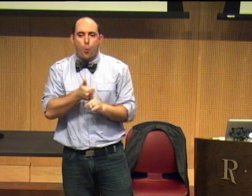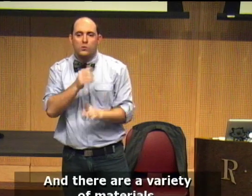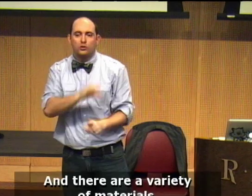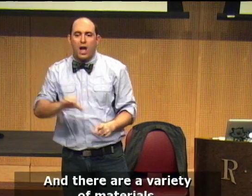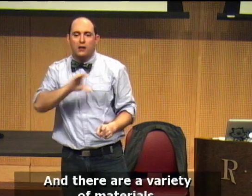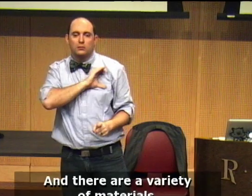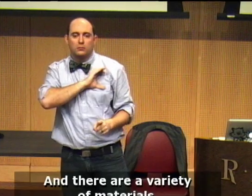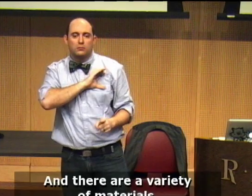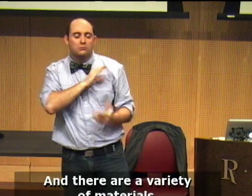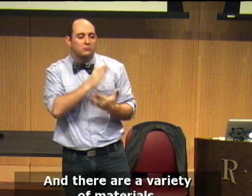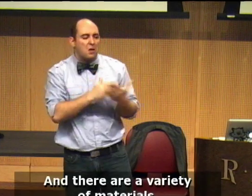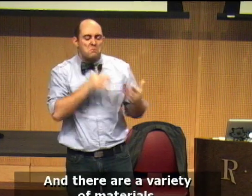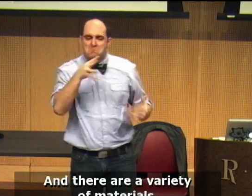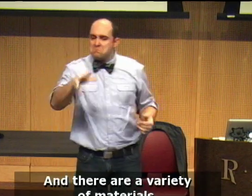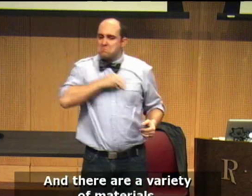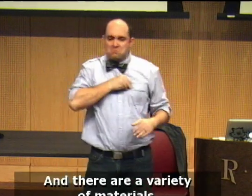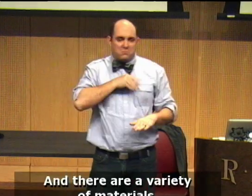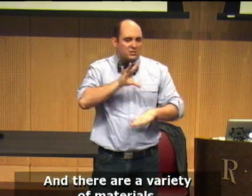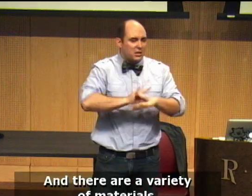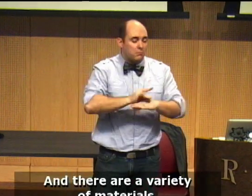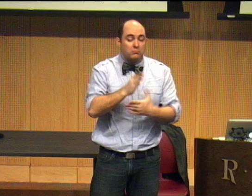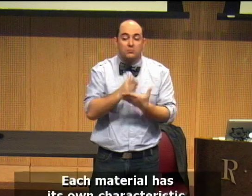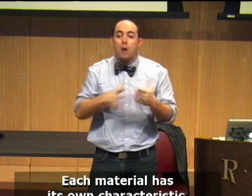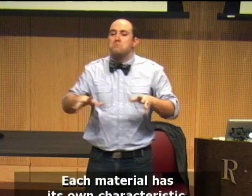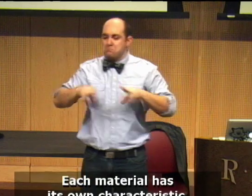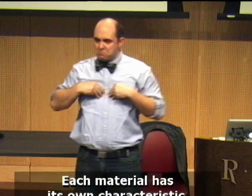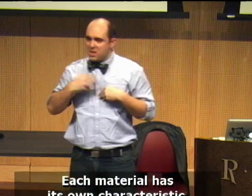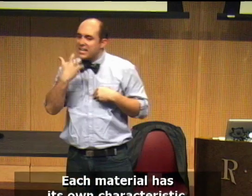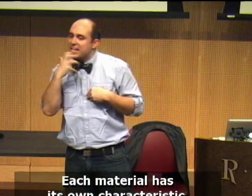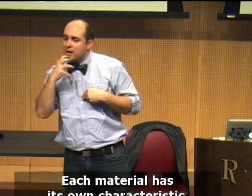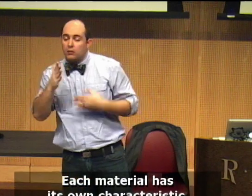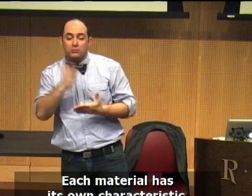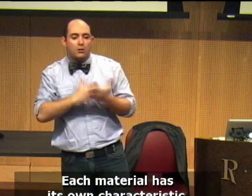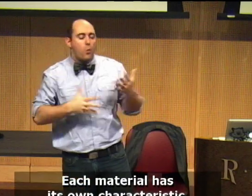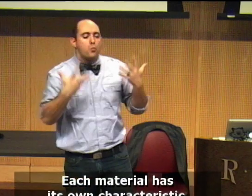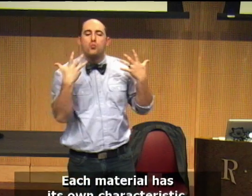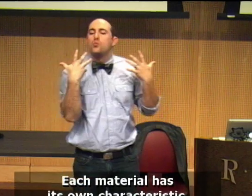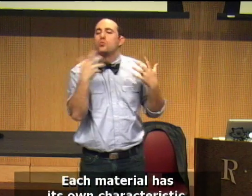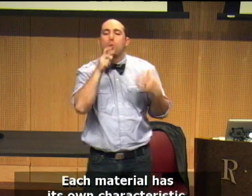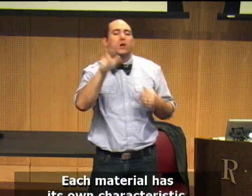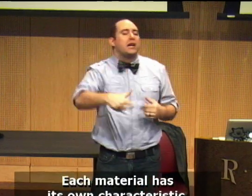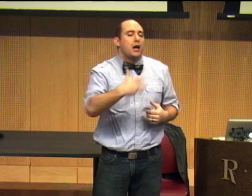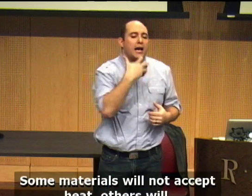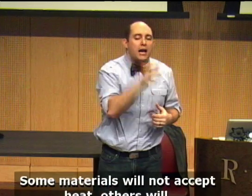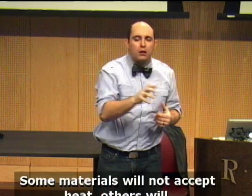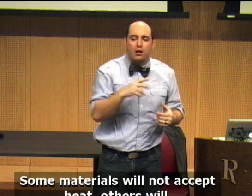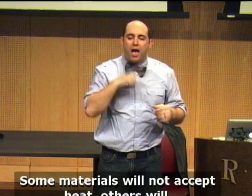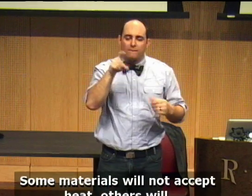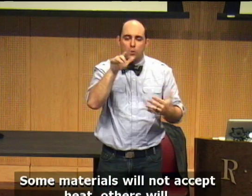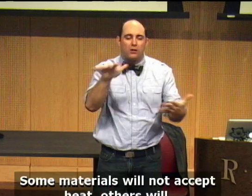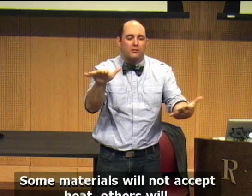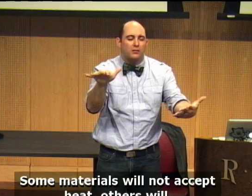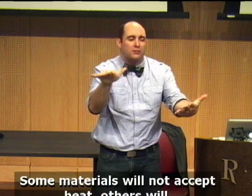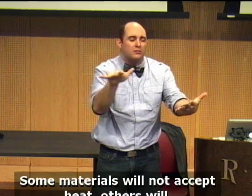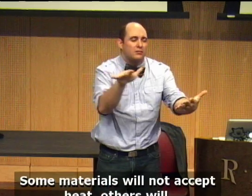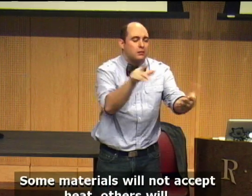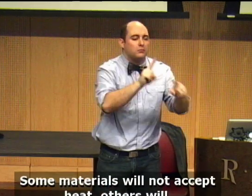And there are a variety of materials. Each material has its own characteristic. Some materials will not accept heat,